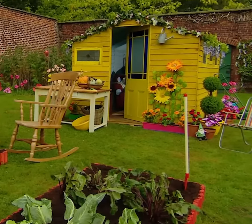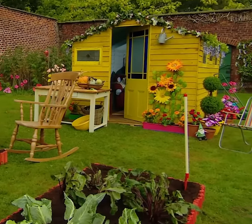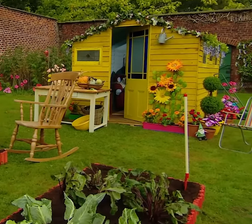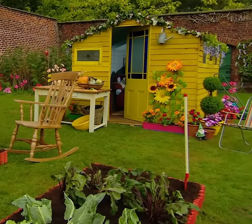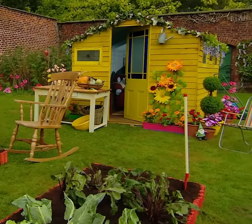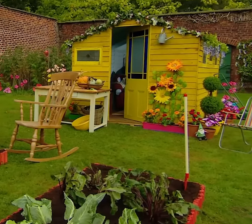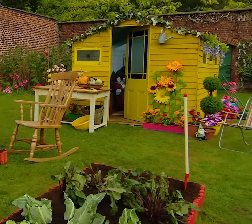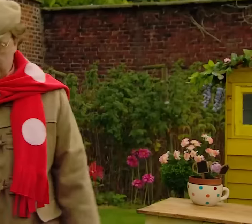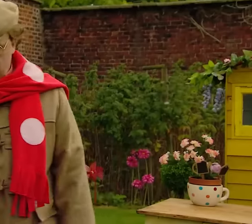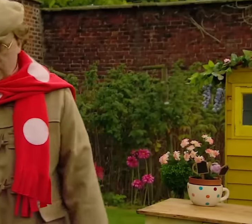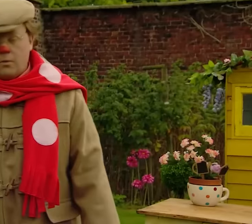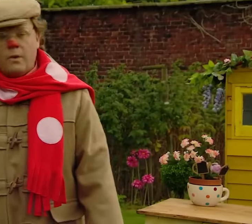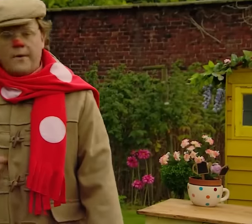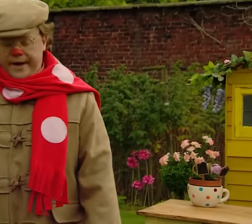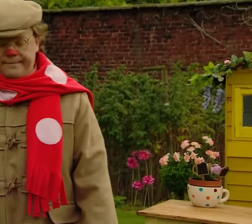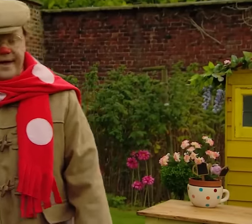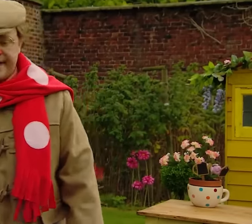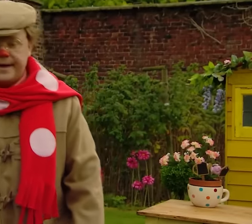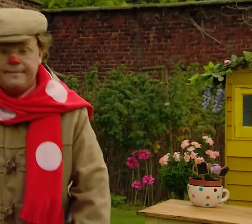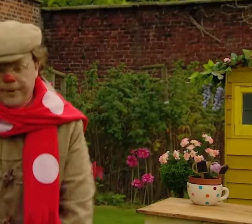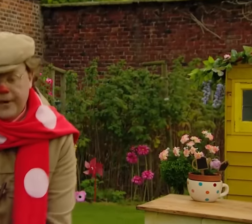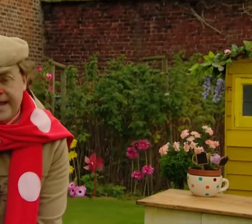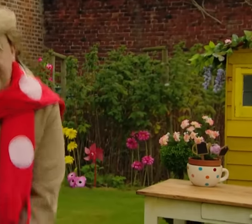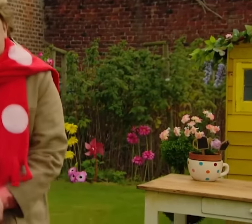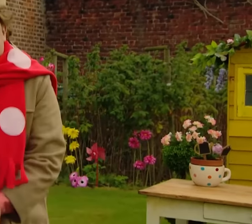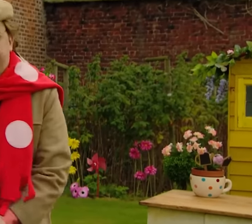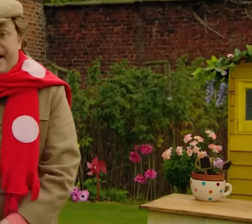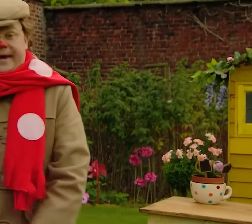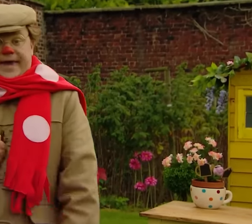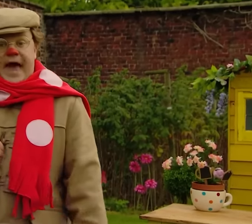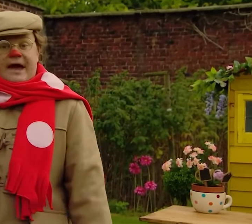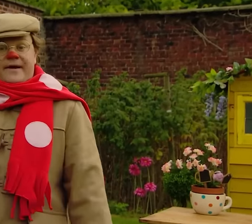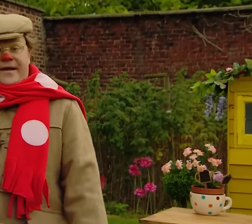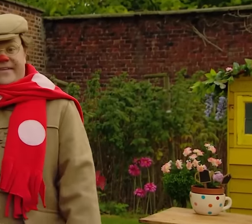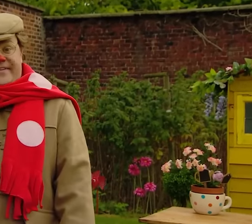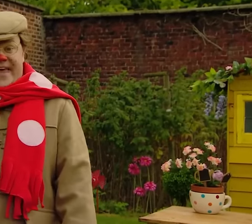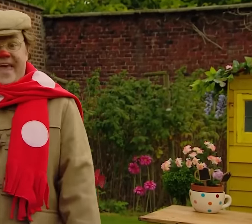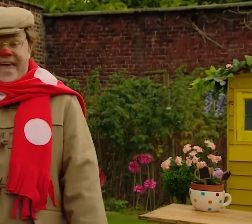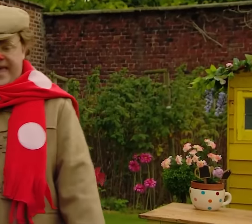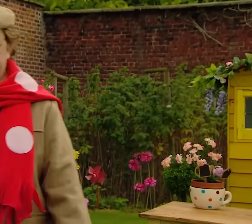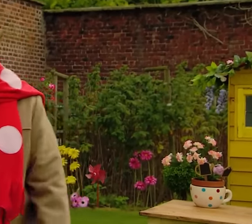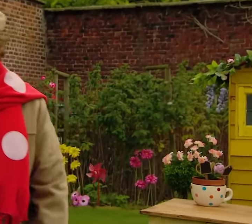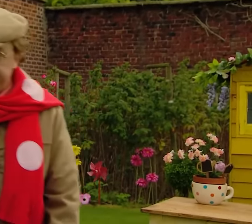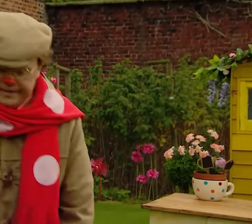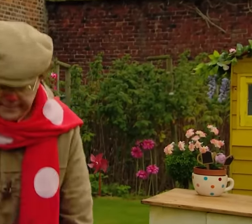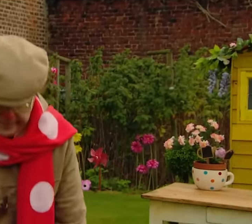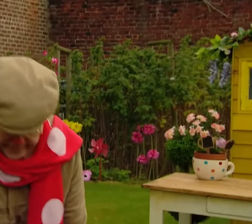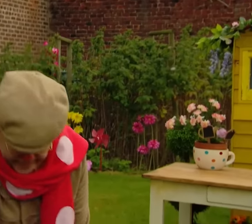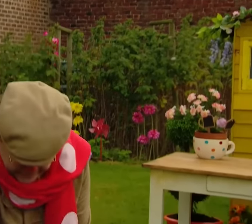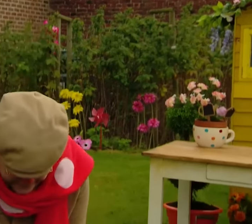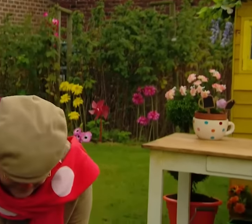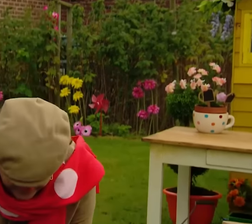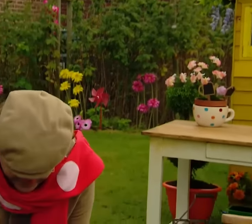doing, Grandad Tumble? Well, I'm pulling up my carrots. It's a bit of hard work, though. Right, here we go.